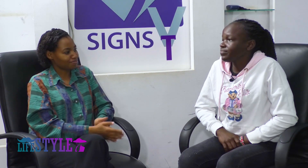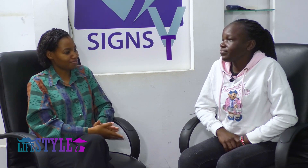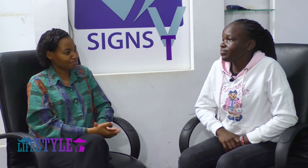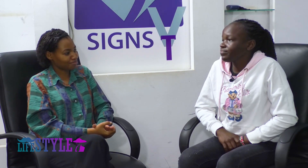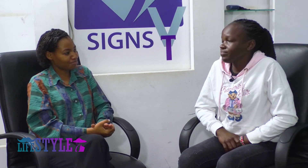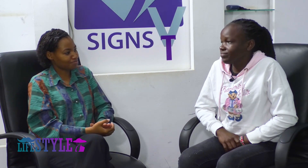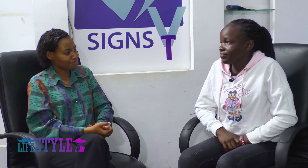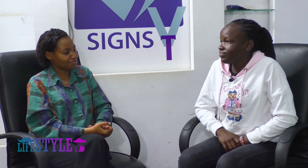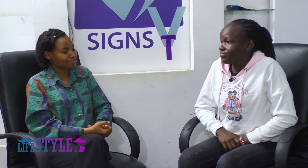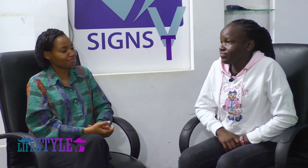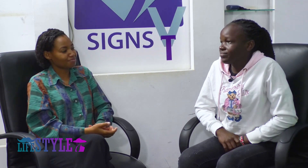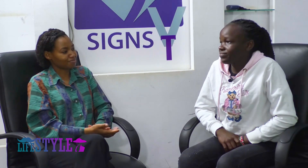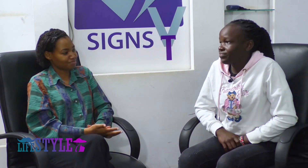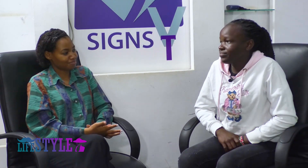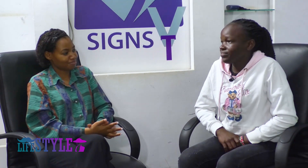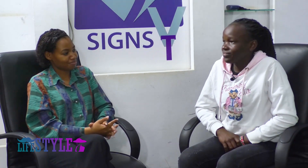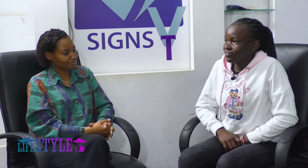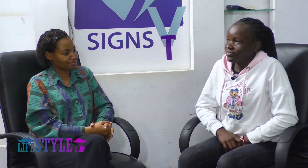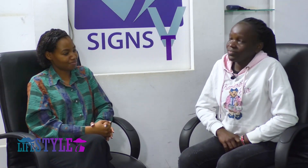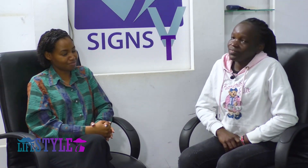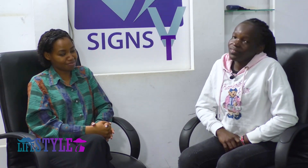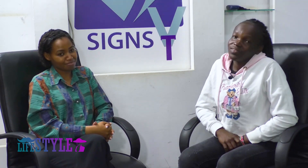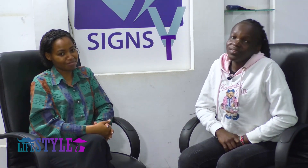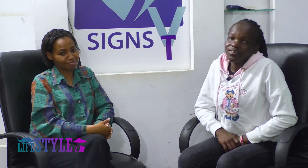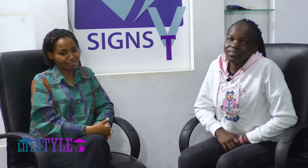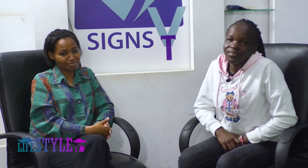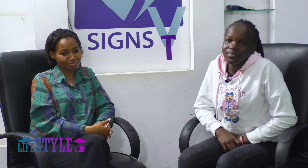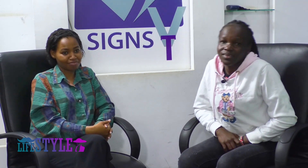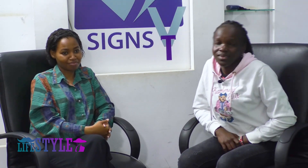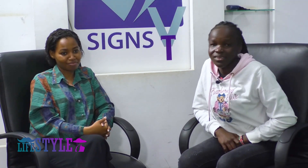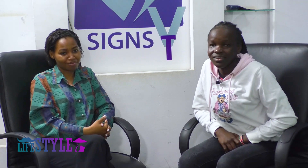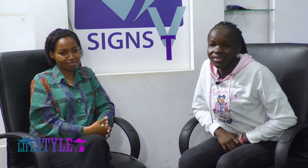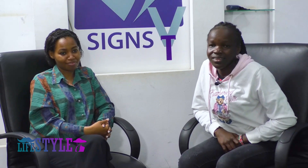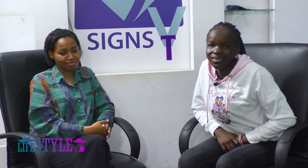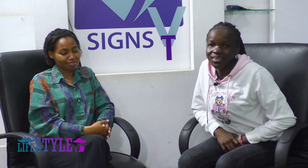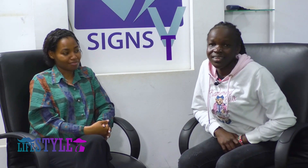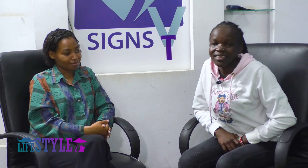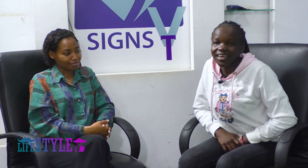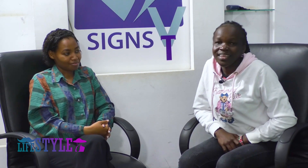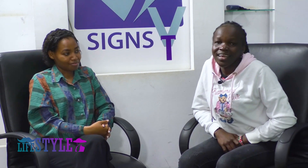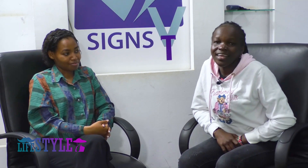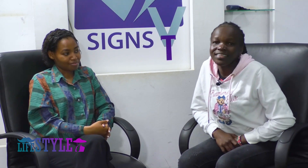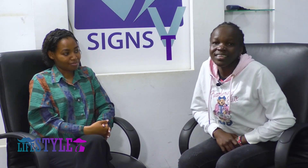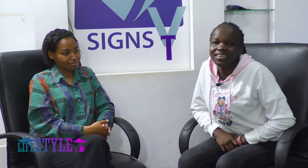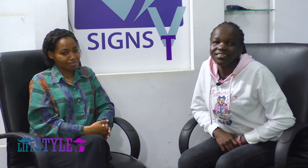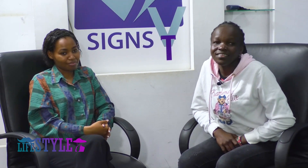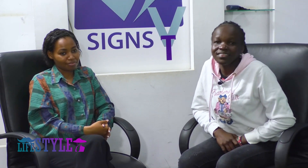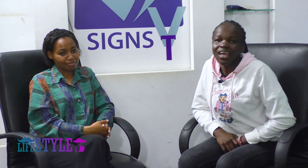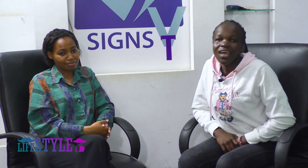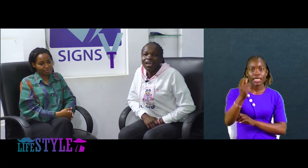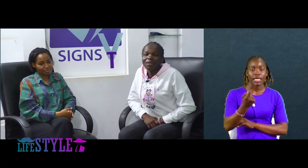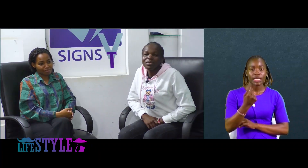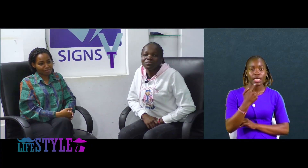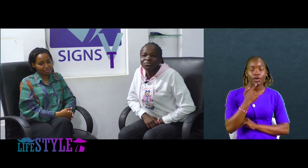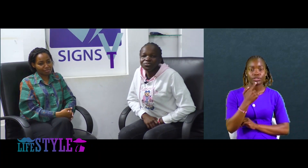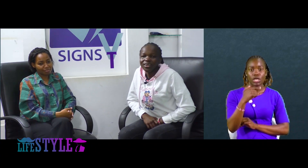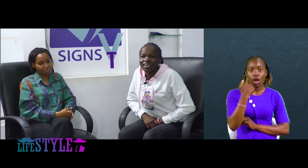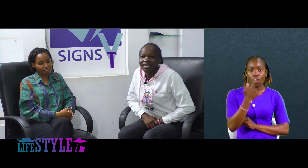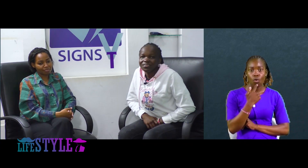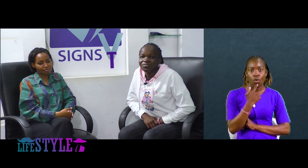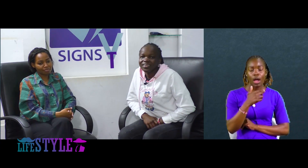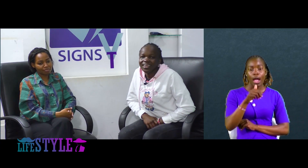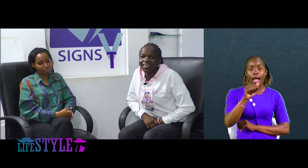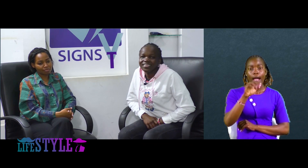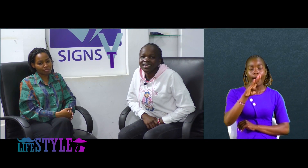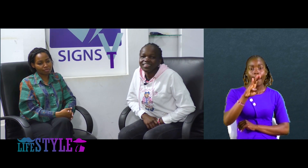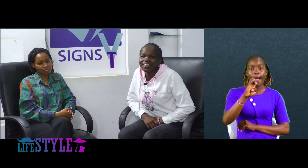our interview, who inspired you to join film or videography? In Kenya, I'd say it's Abel Mutua